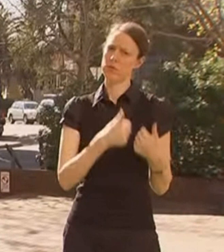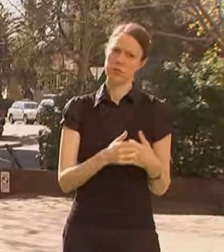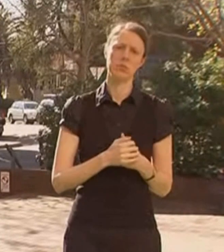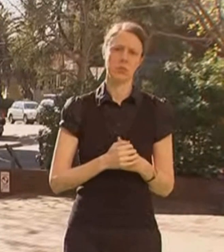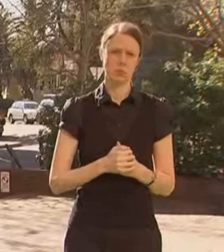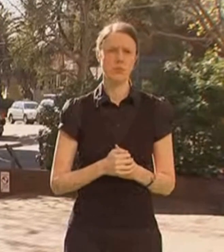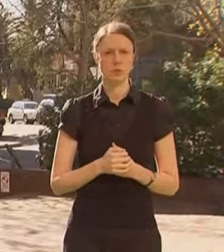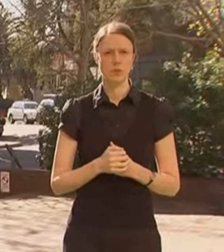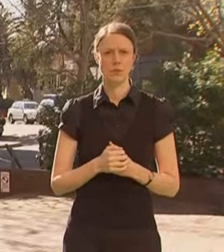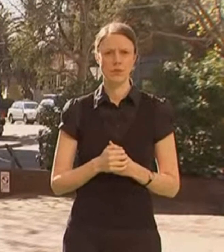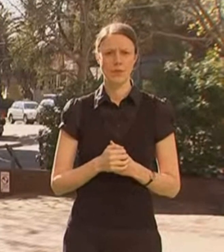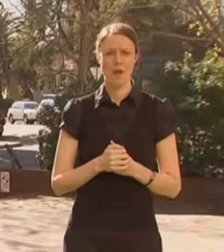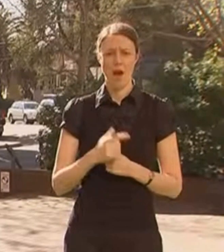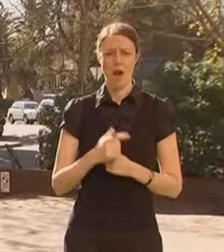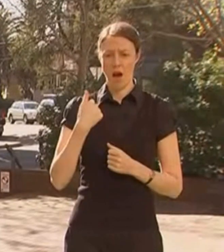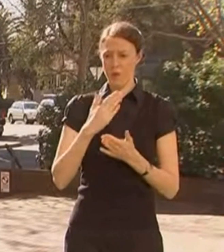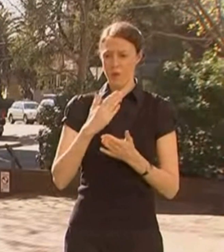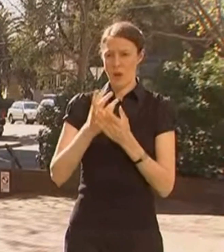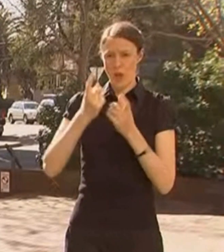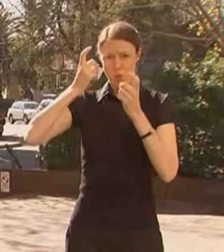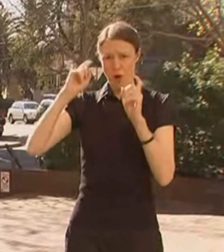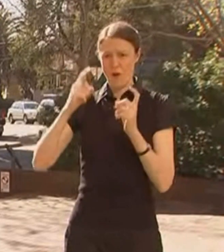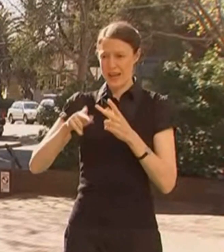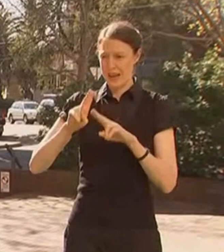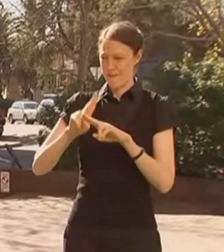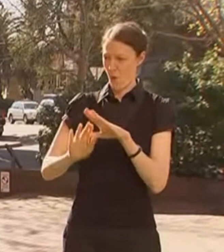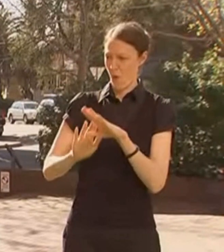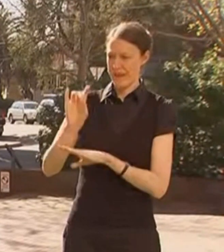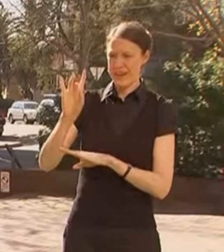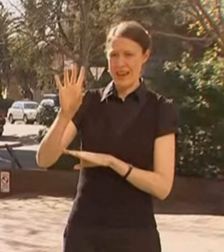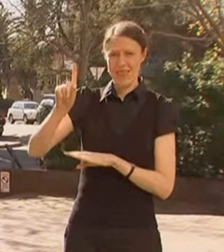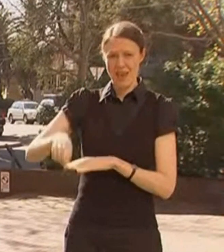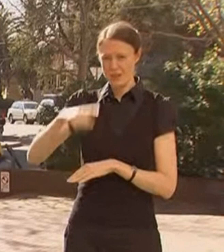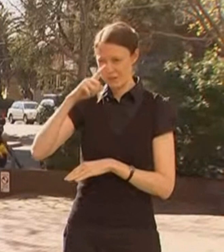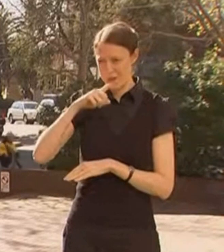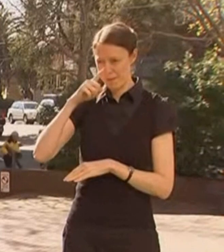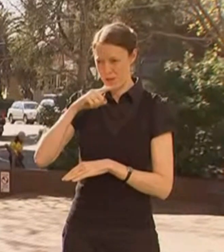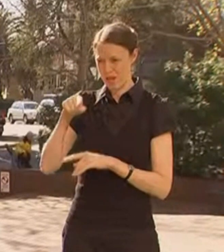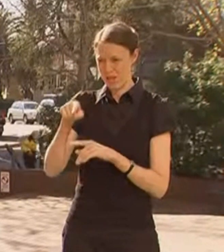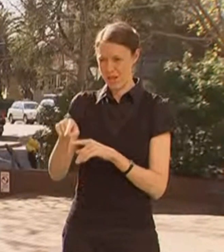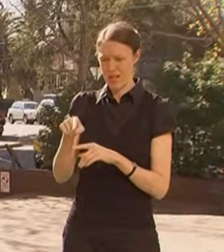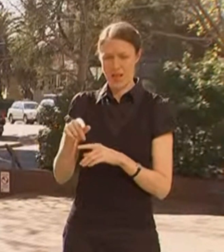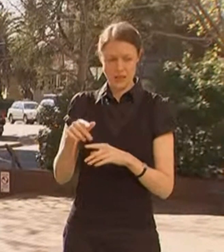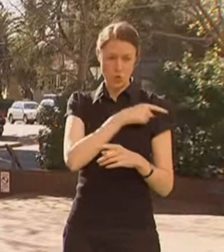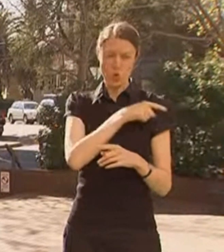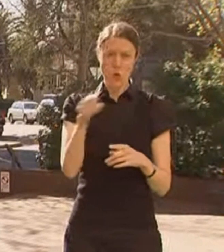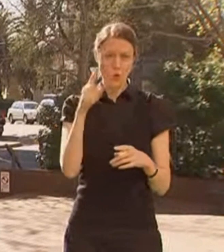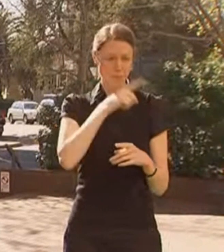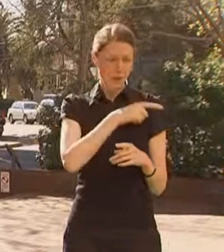themselves, but they also want to protect their friends, their aunts, their uncles, their grandparents, their mums, their